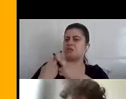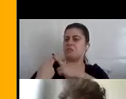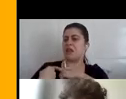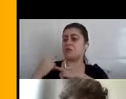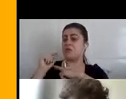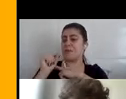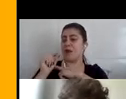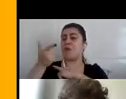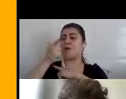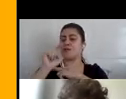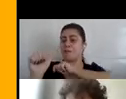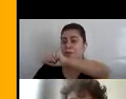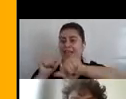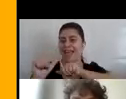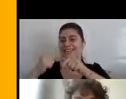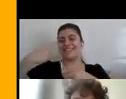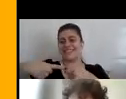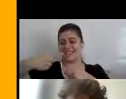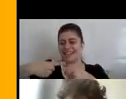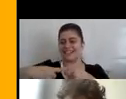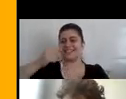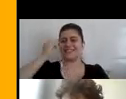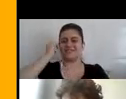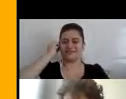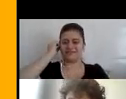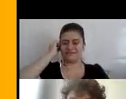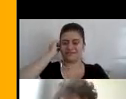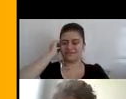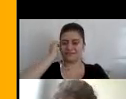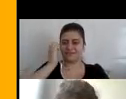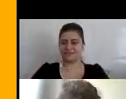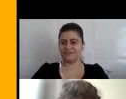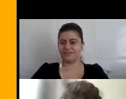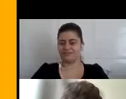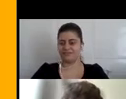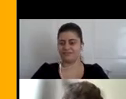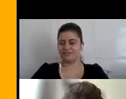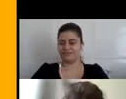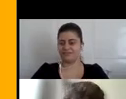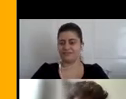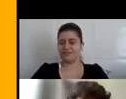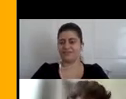shape, let's say, the way in which cities and citizens